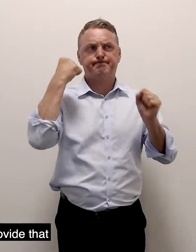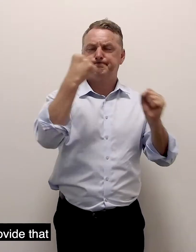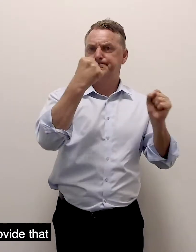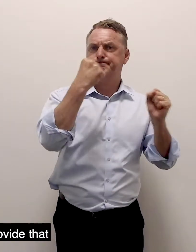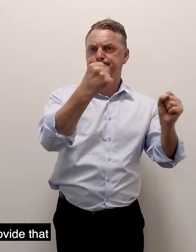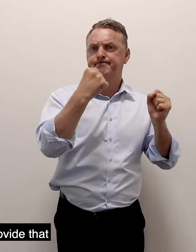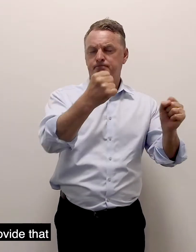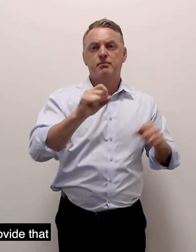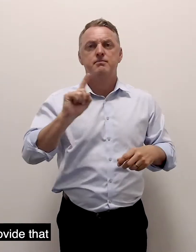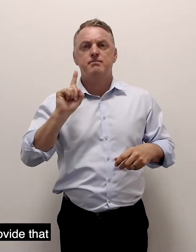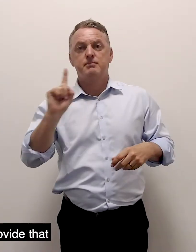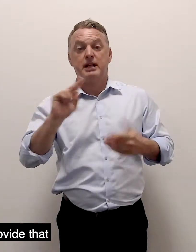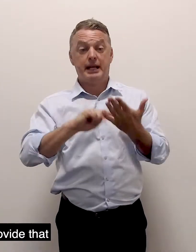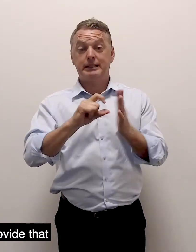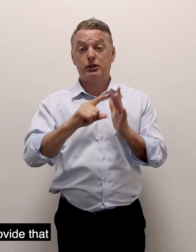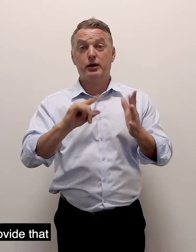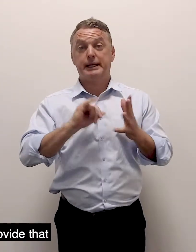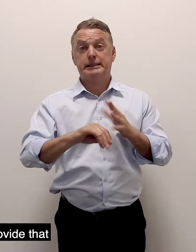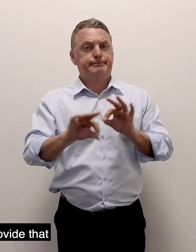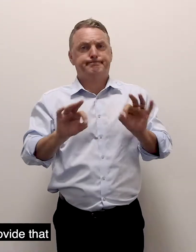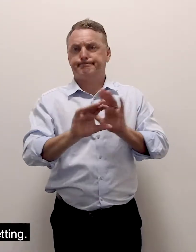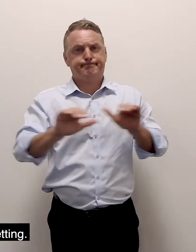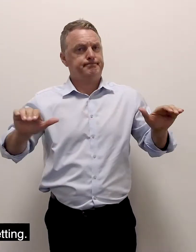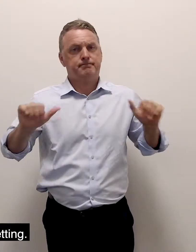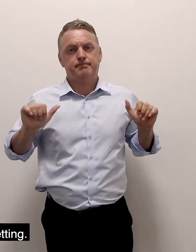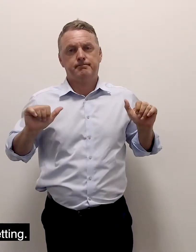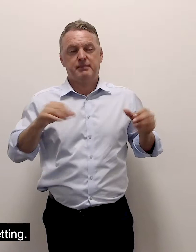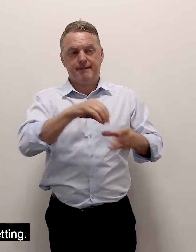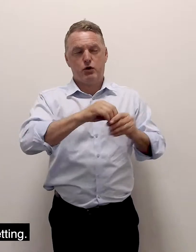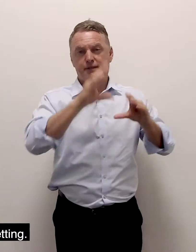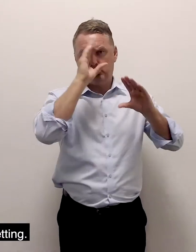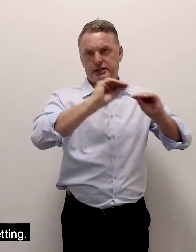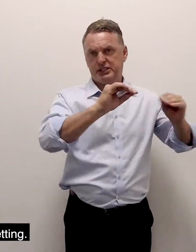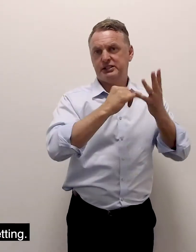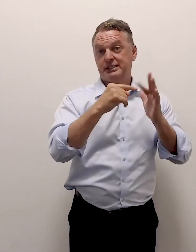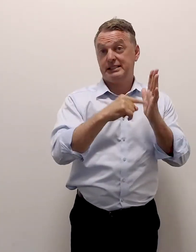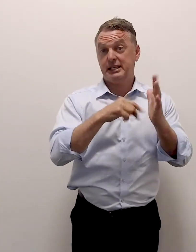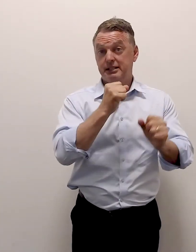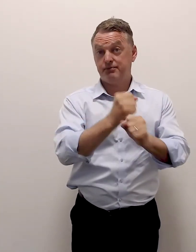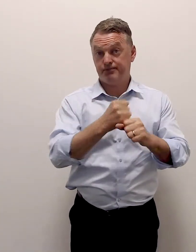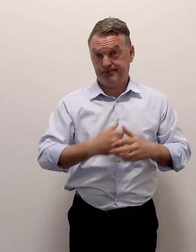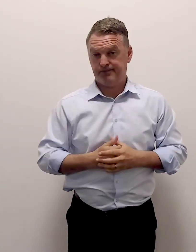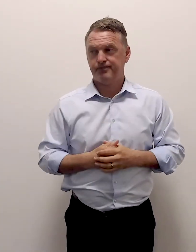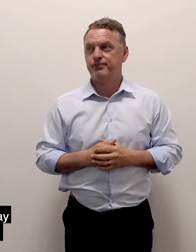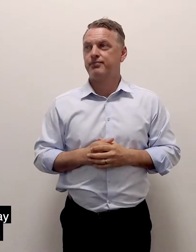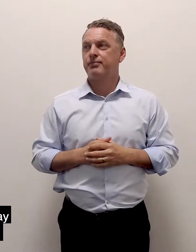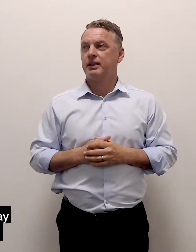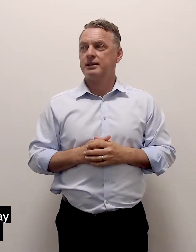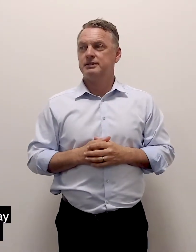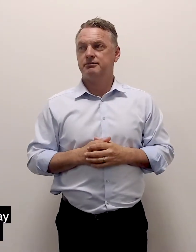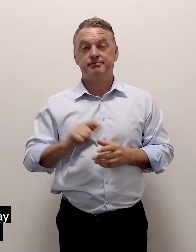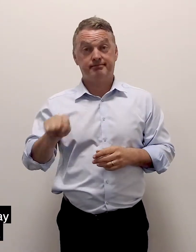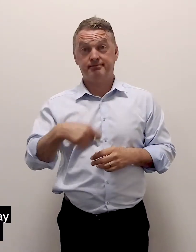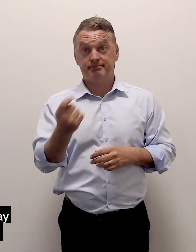but the NDIS won't provide that in an education setting. Okay.